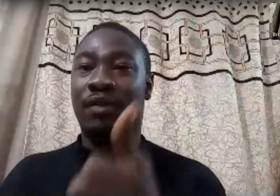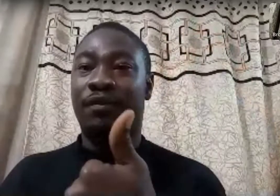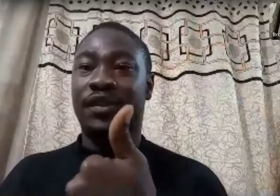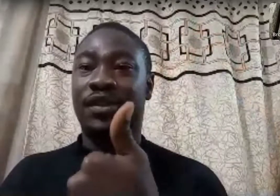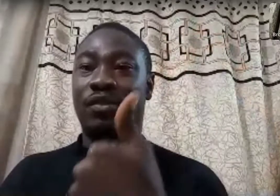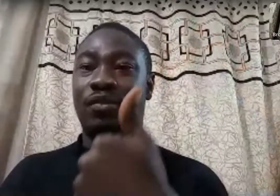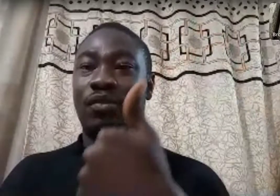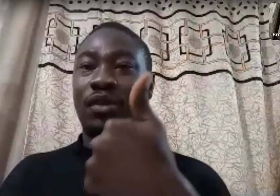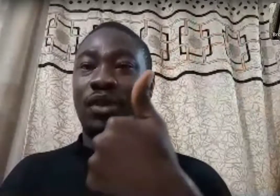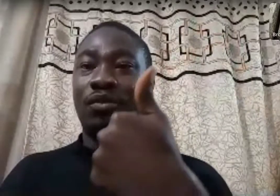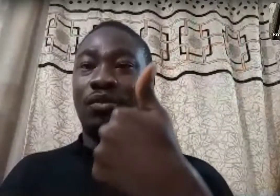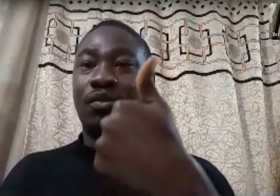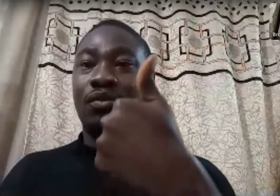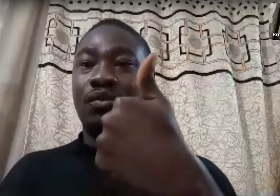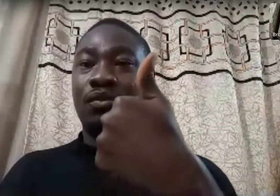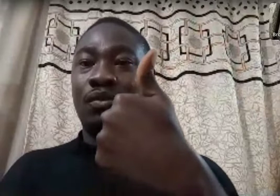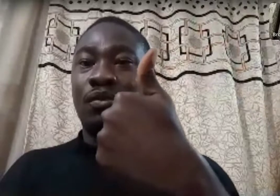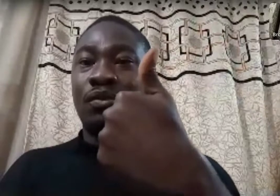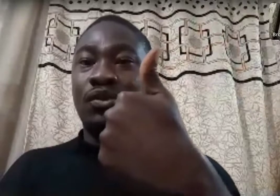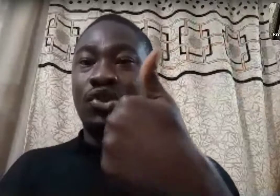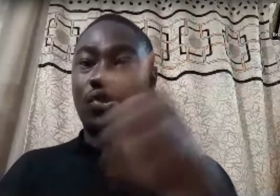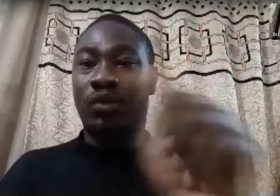you show it out swiftly.